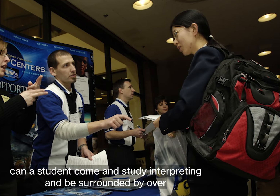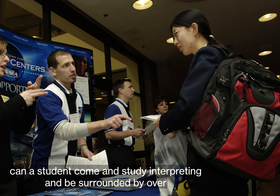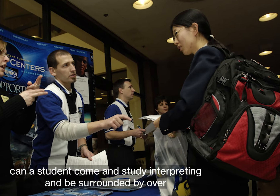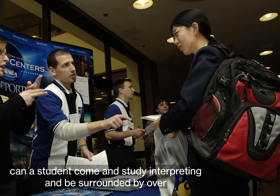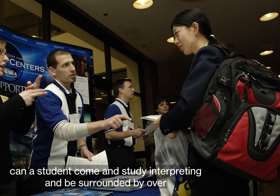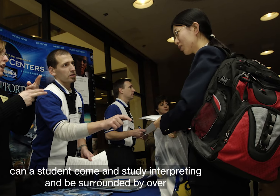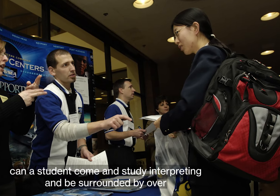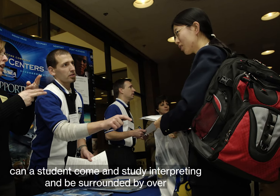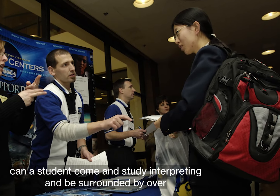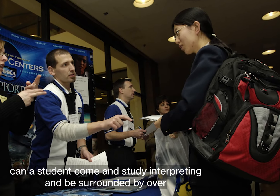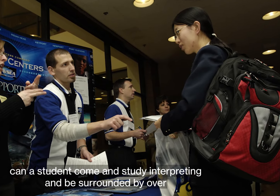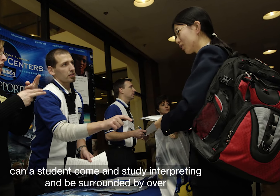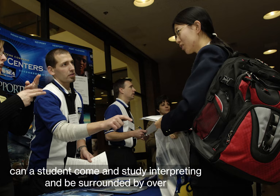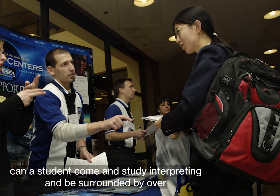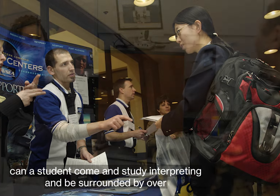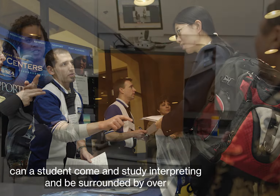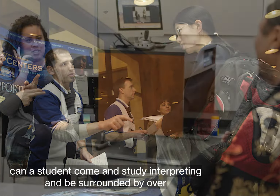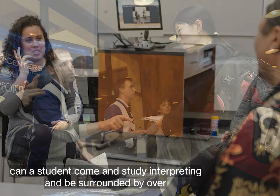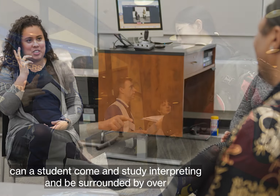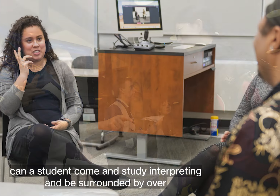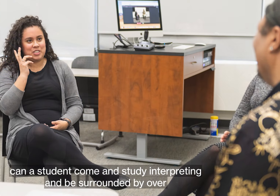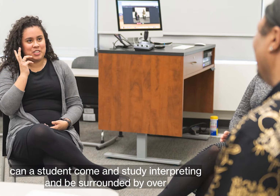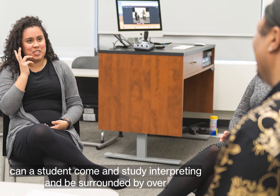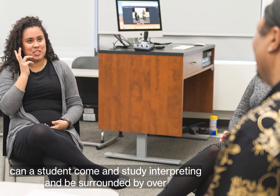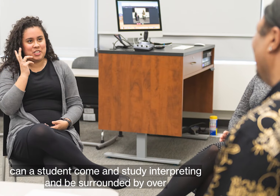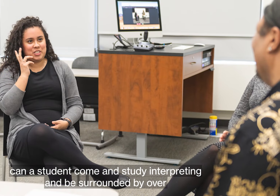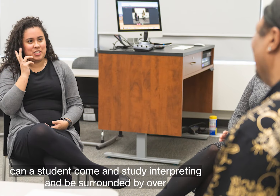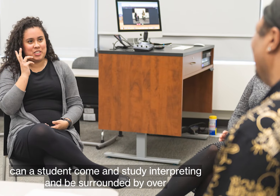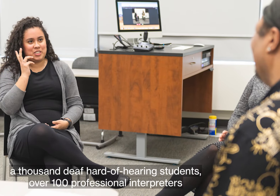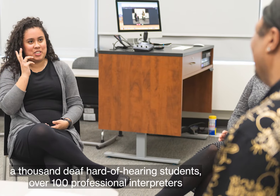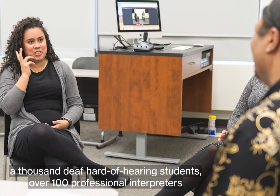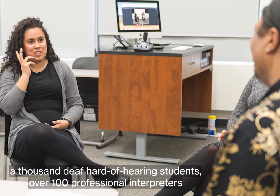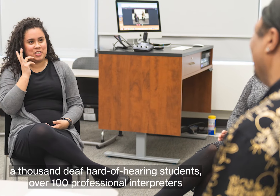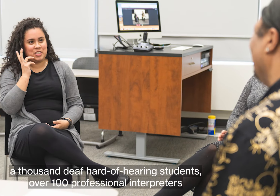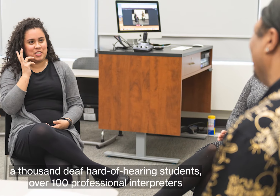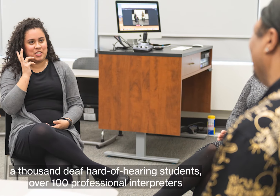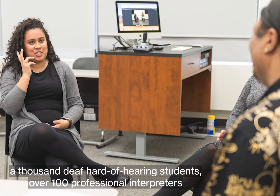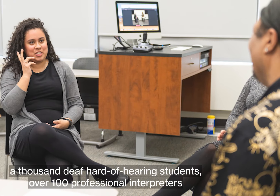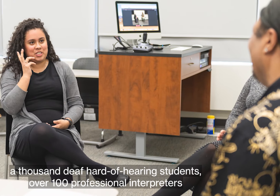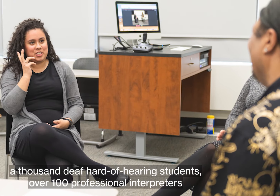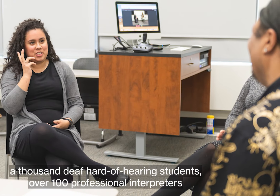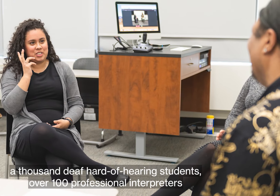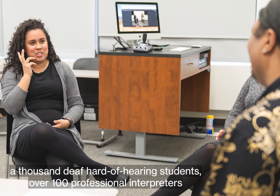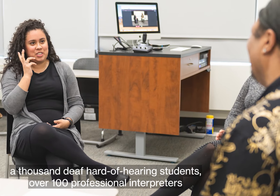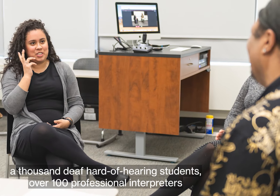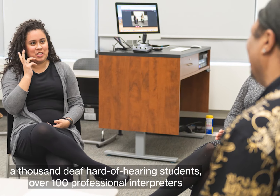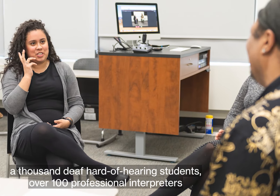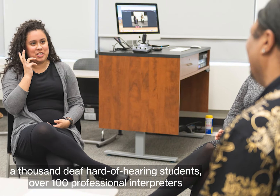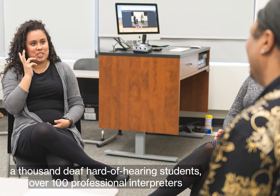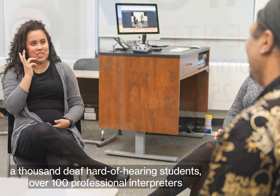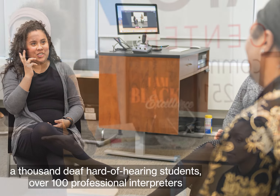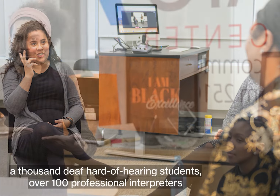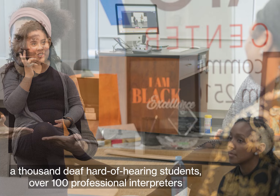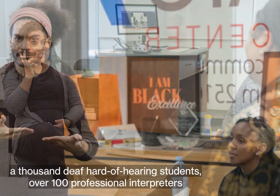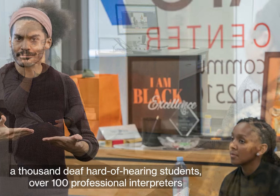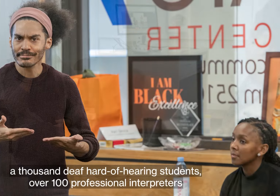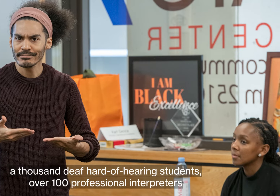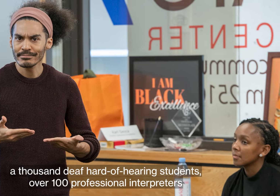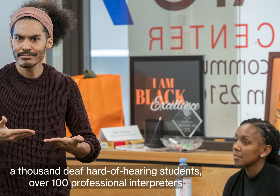and study interpreting and be surrounded by over 1,000 deaf, hard of hearing students, over 100